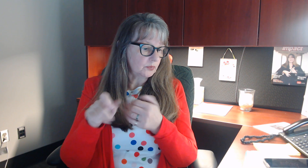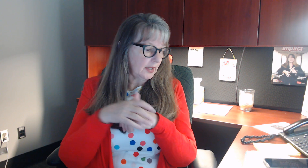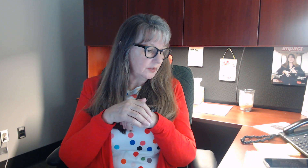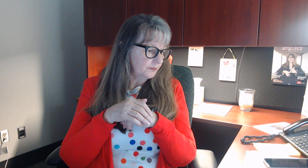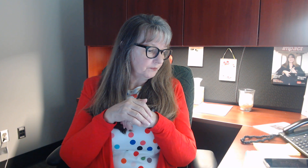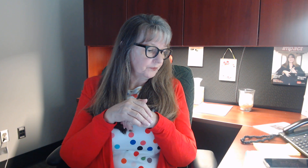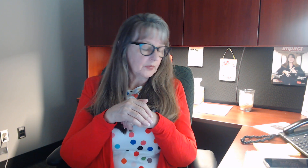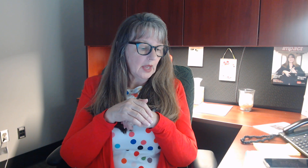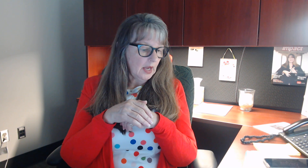write.